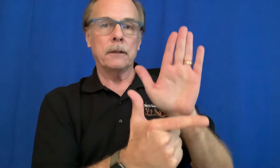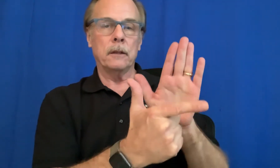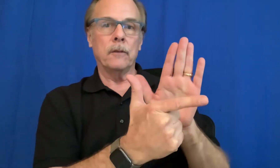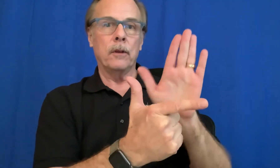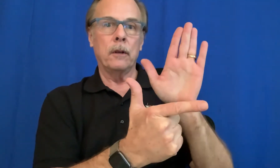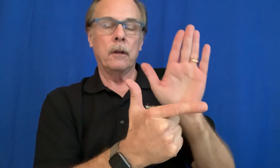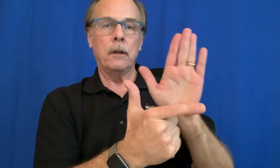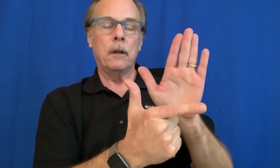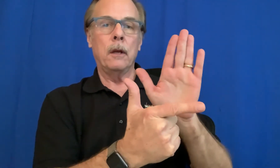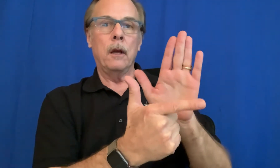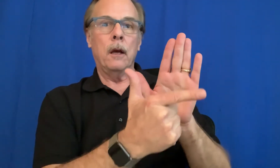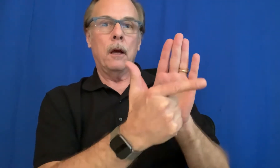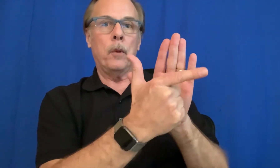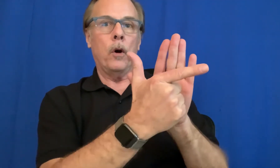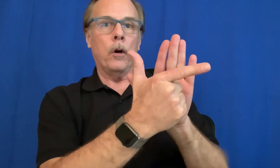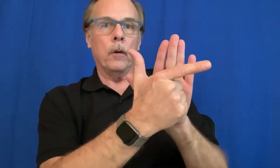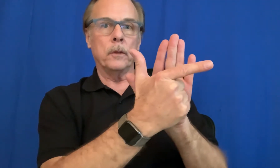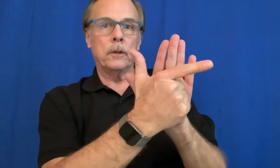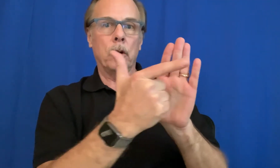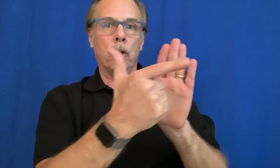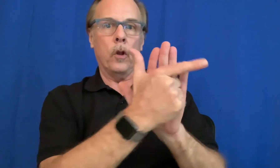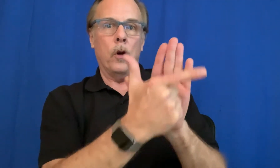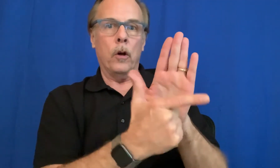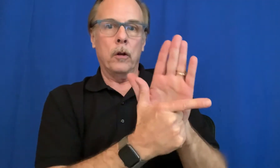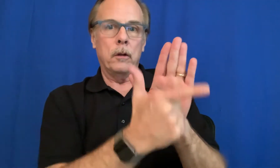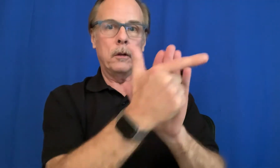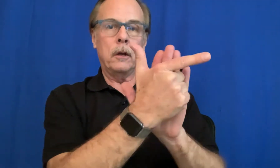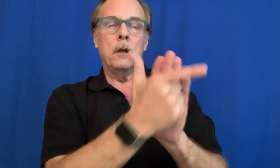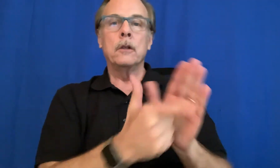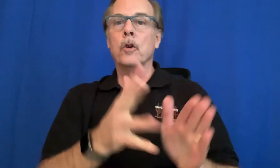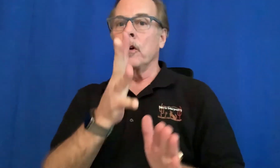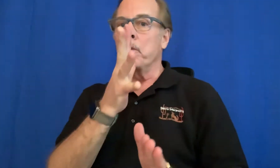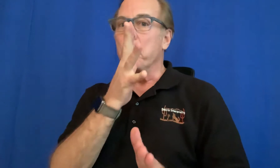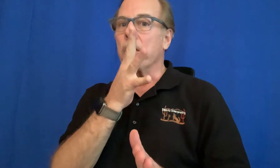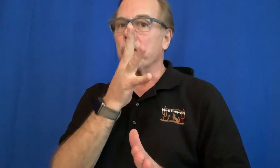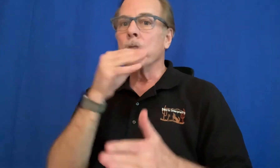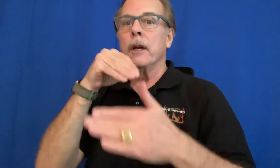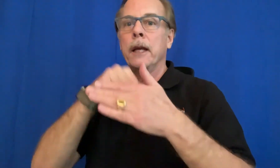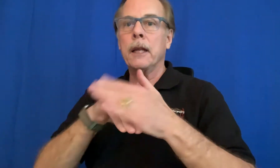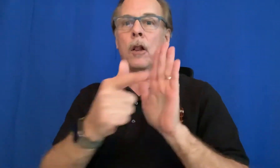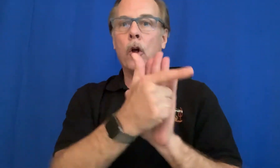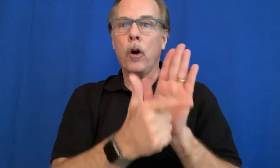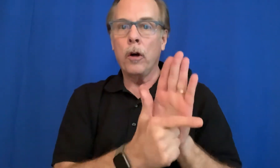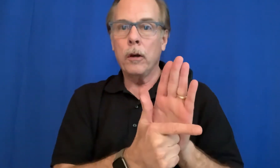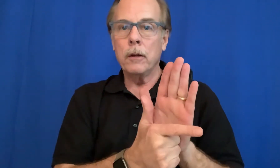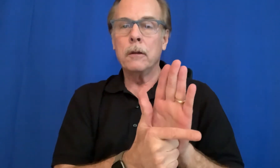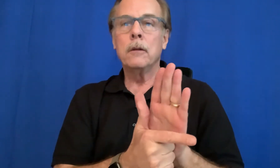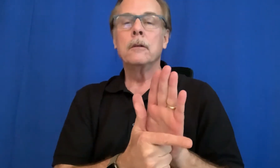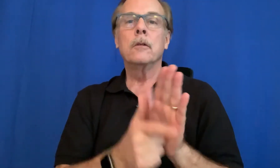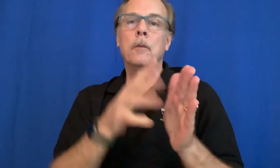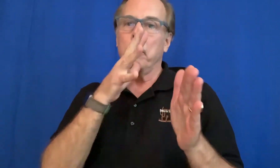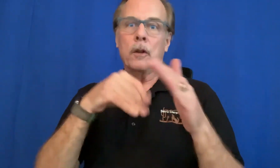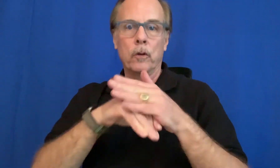passive palm, so law. So go mother-in-law,